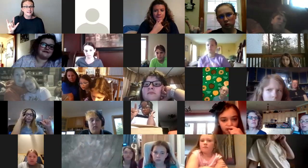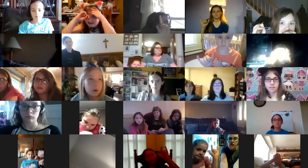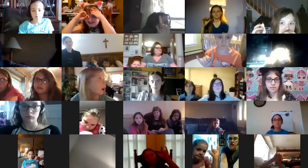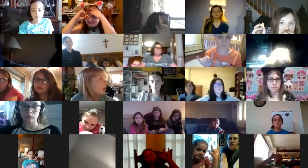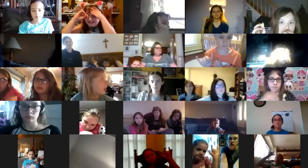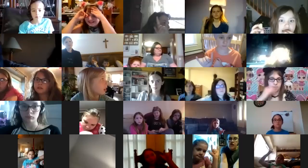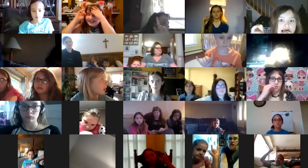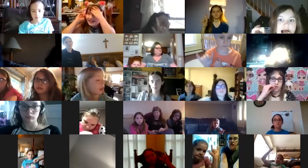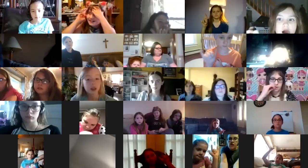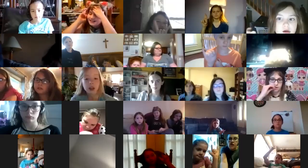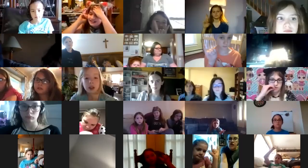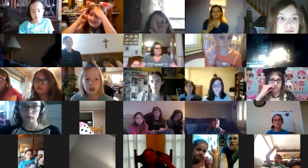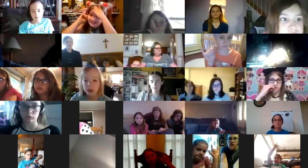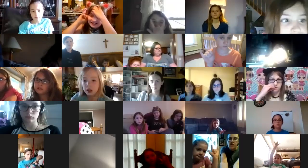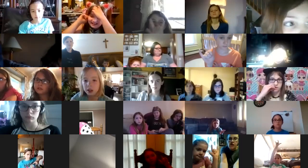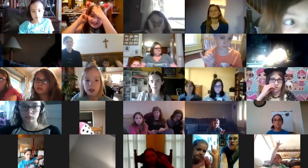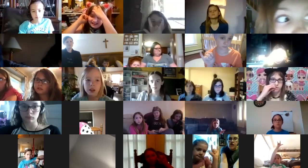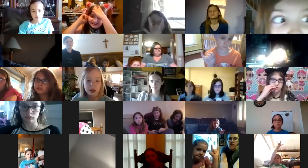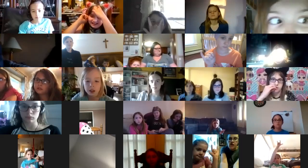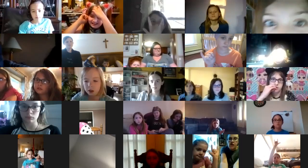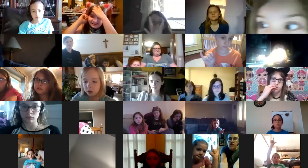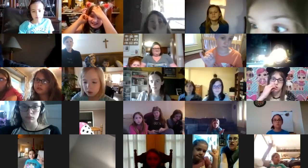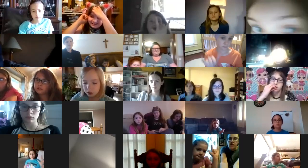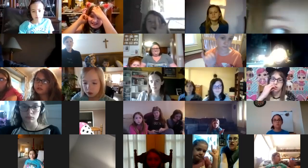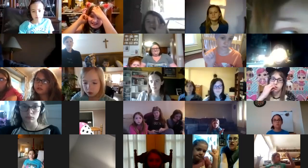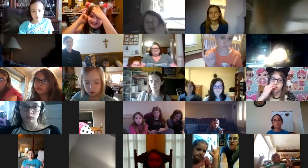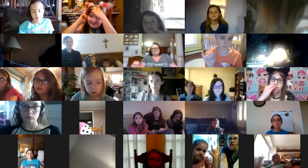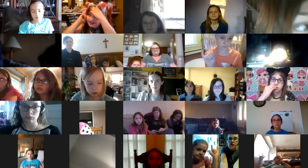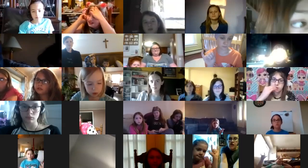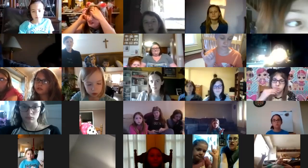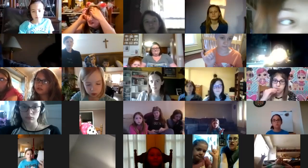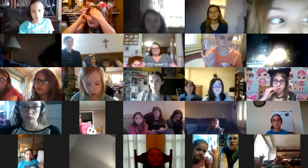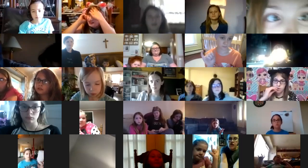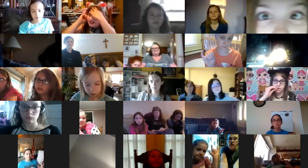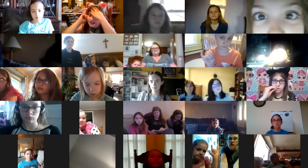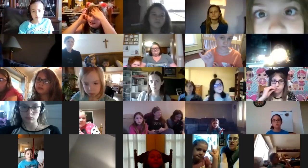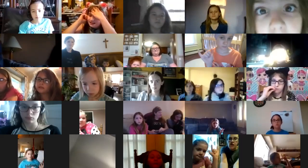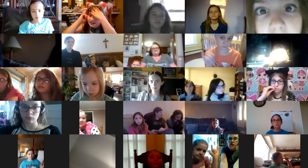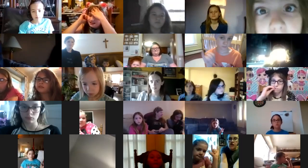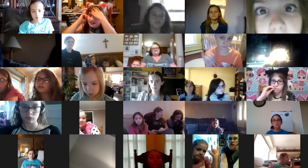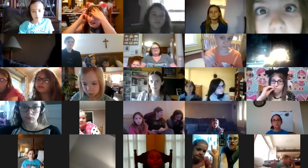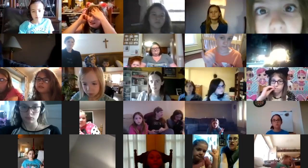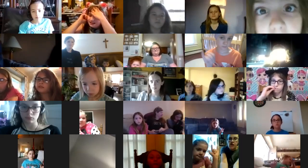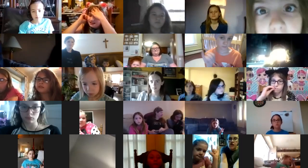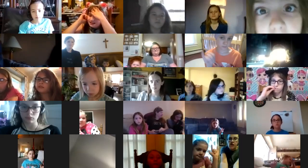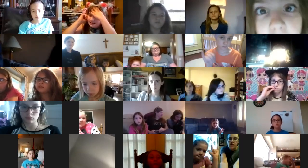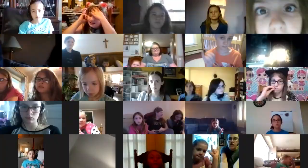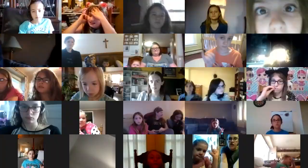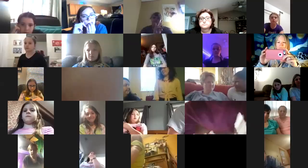I love you, but it also means I like being around you and I like that we're together. So, and I like